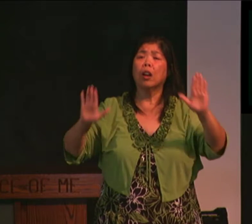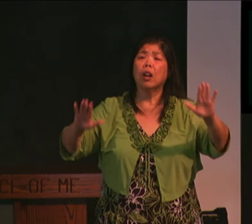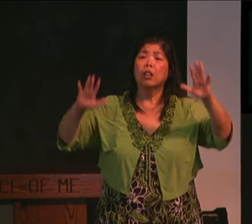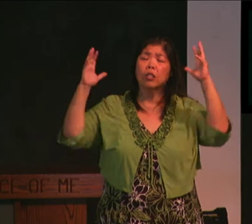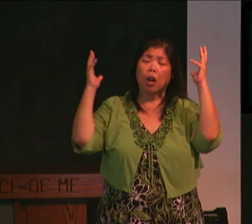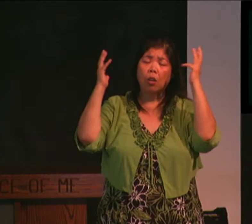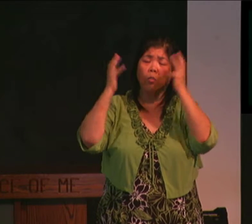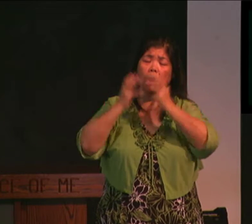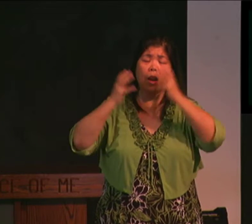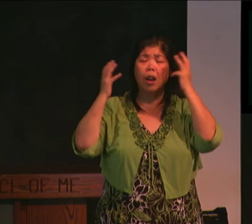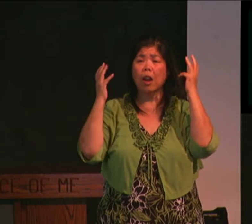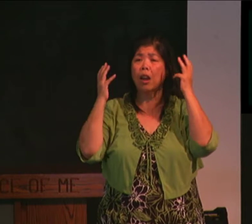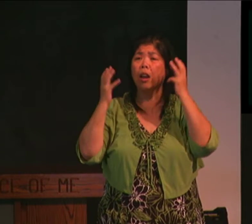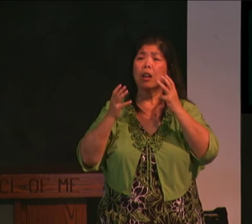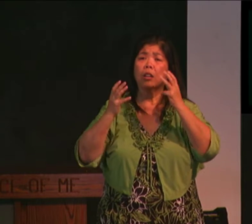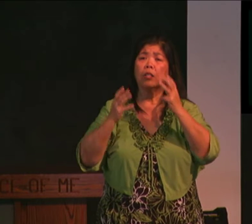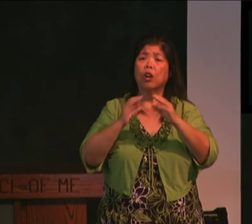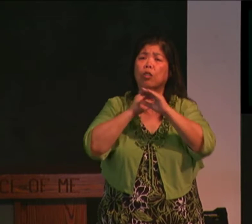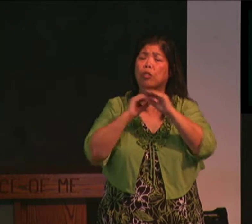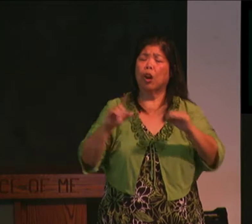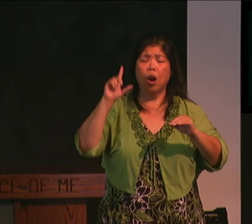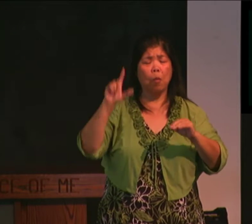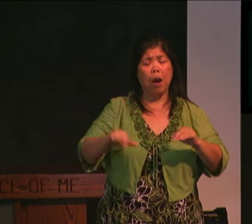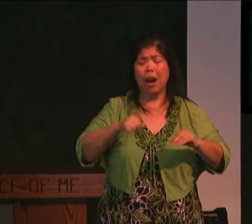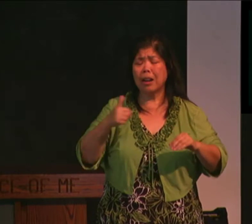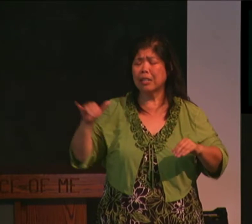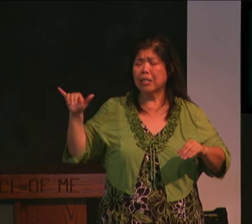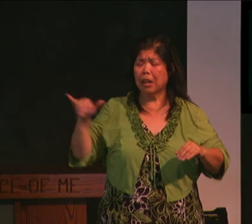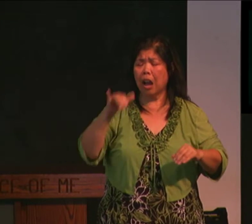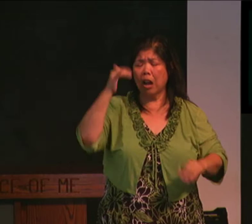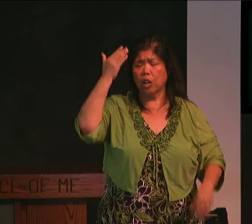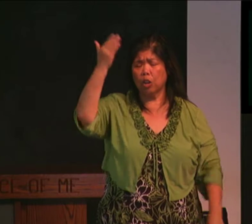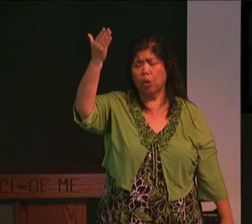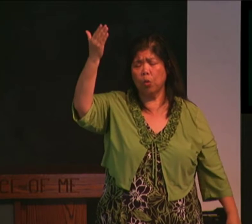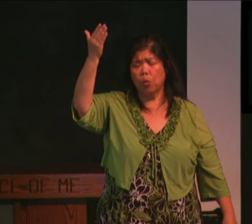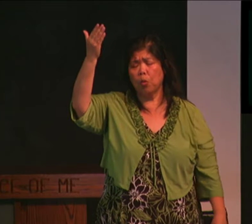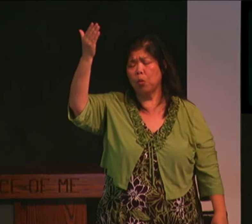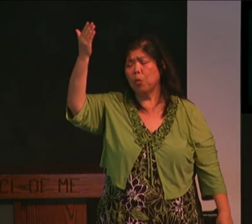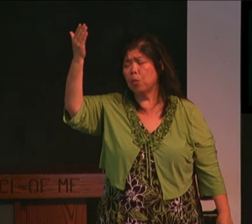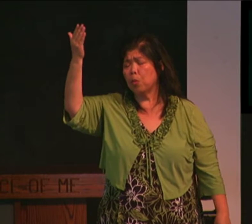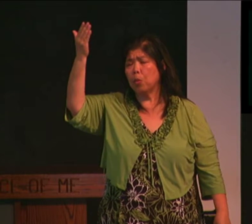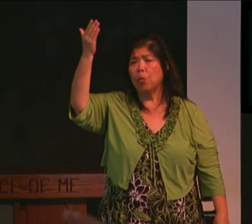so great. There is no one else like you.